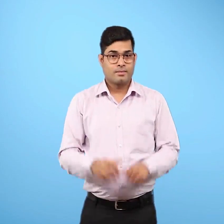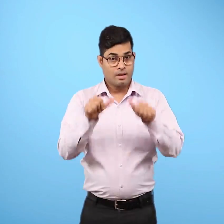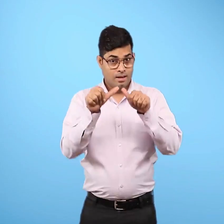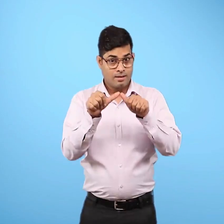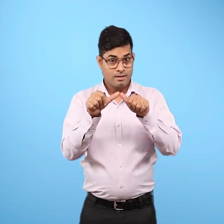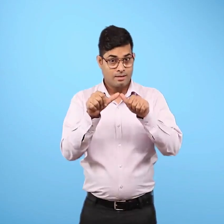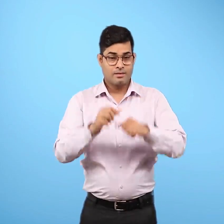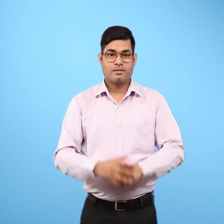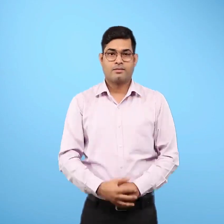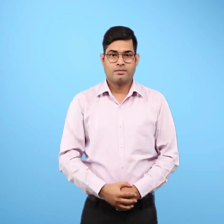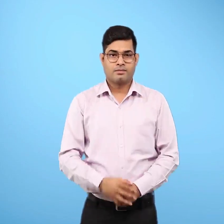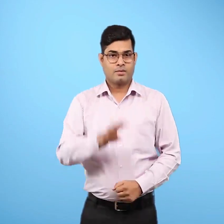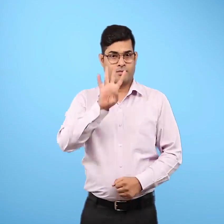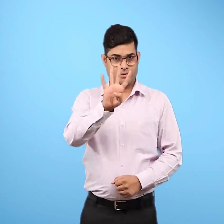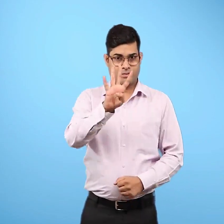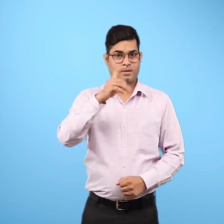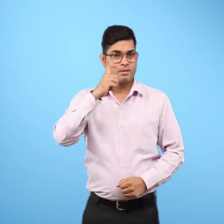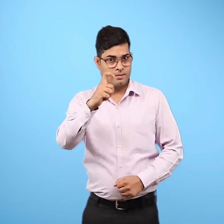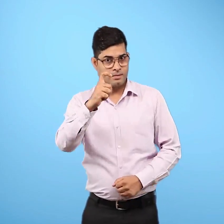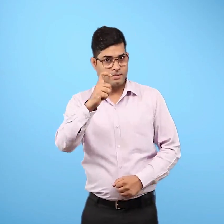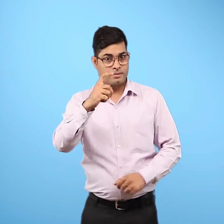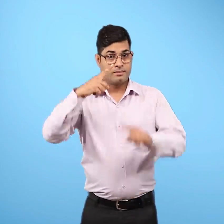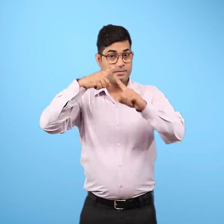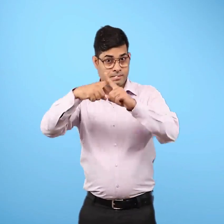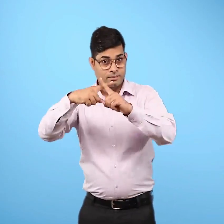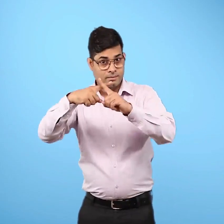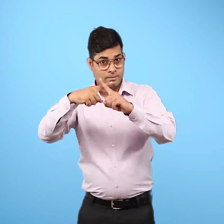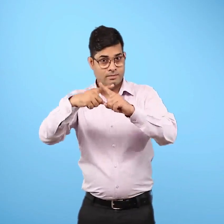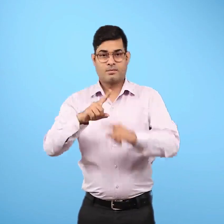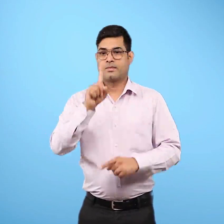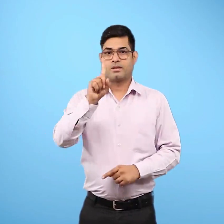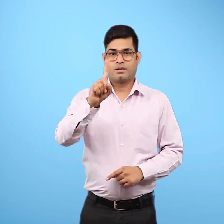A. 47 multiplied by 19.